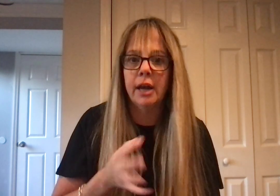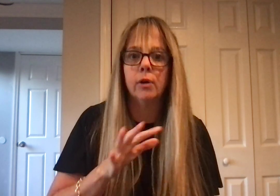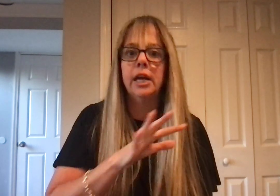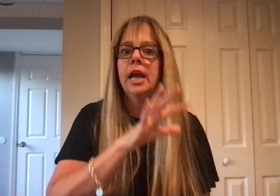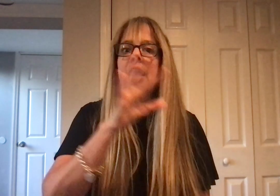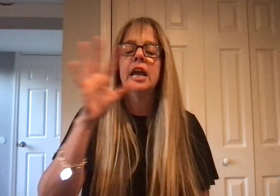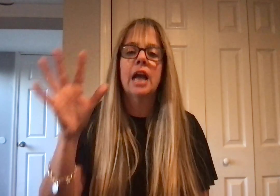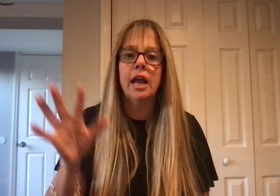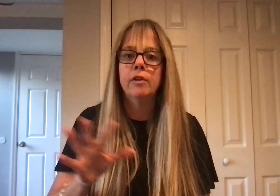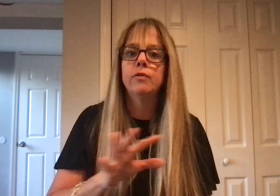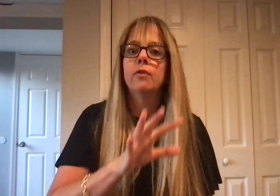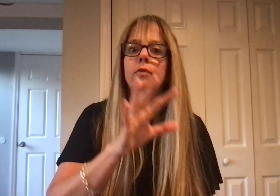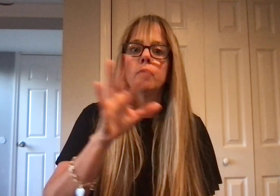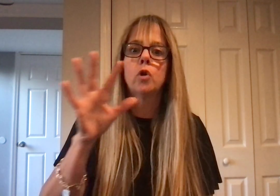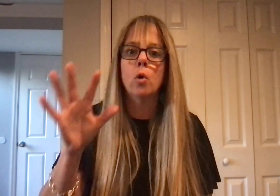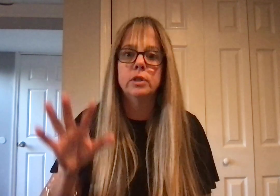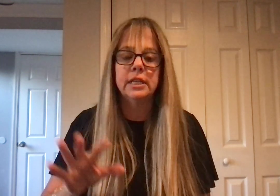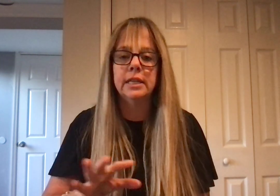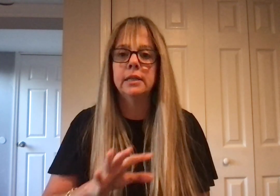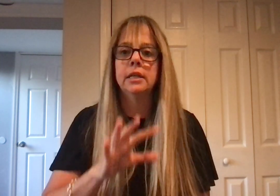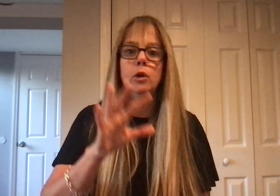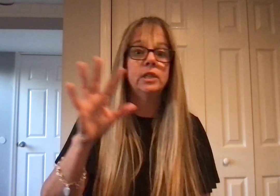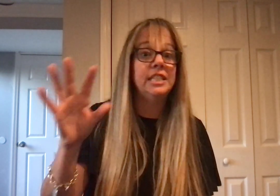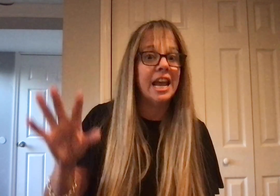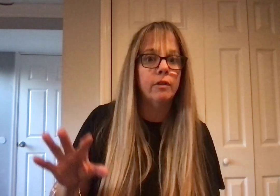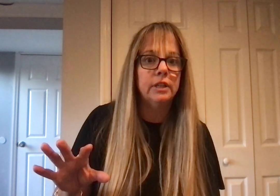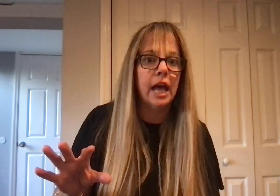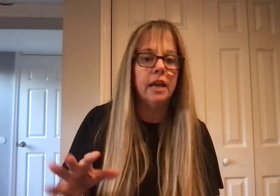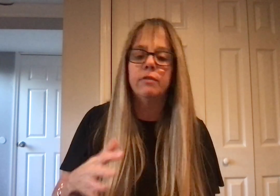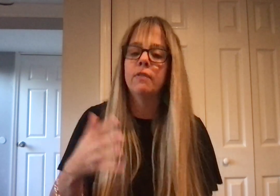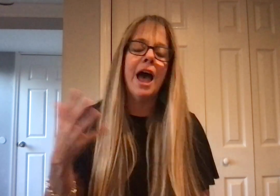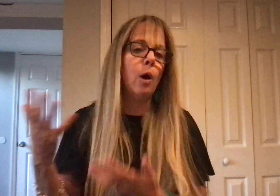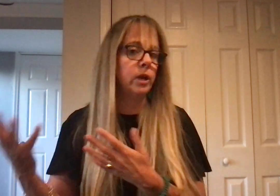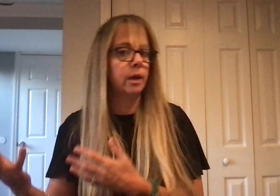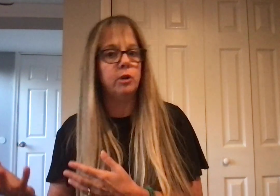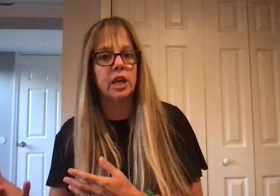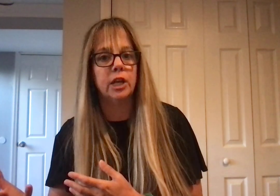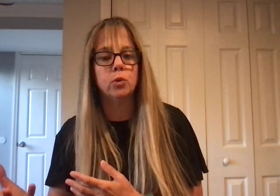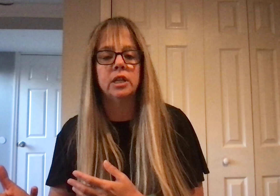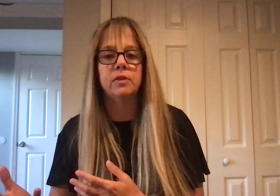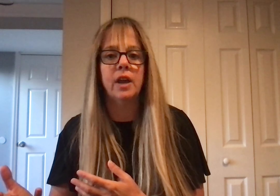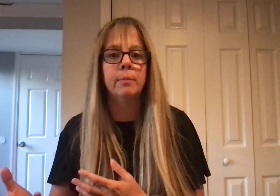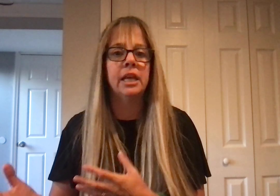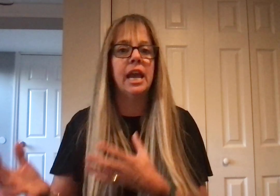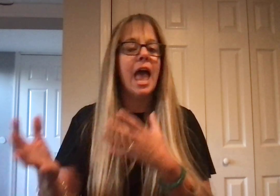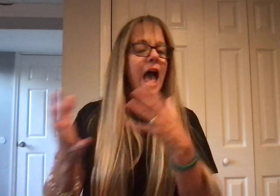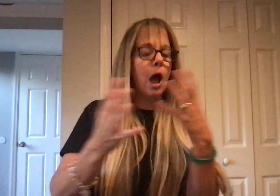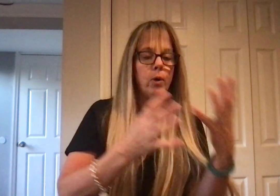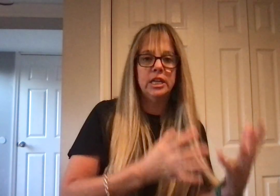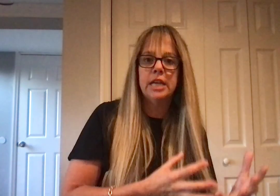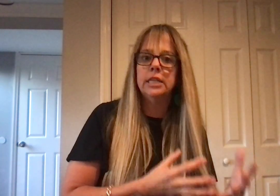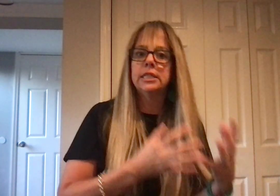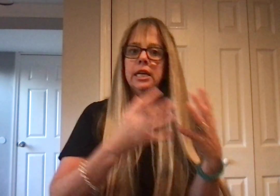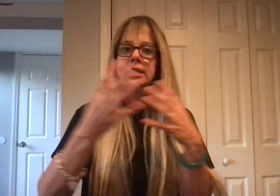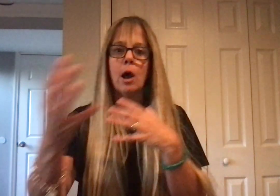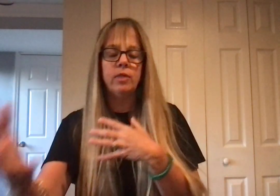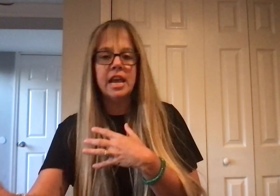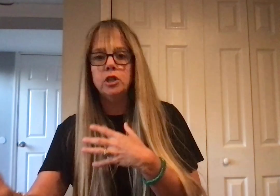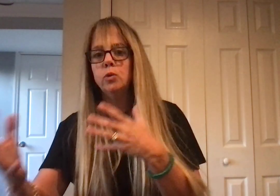documentary. It kind of goes in, the day of a life of how he communicates with his family, how he does things, how they do